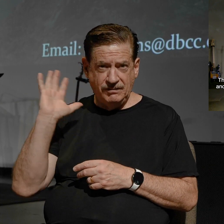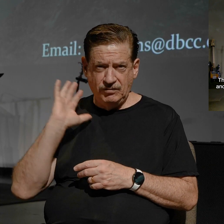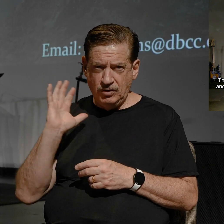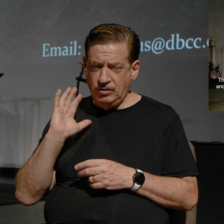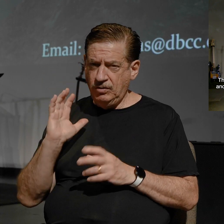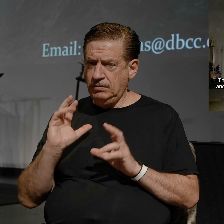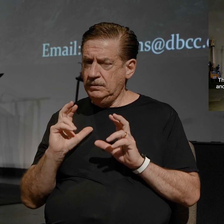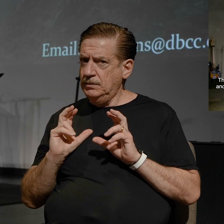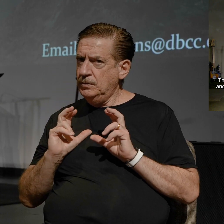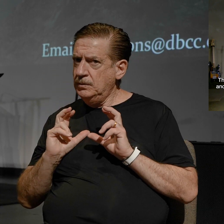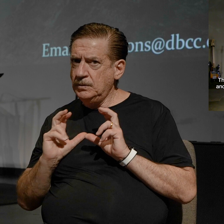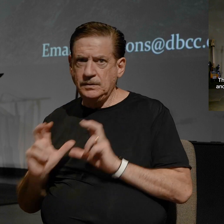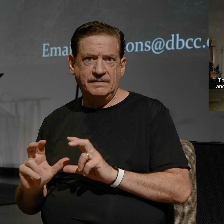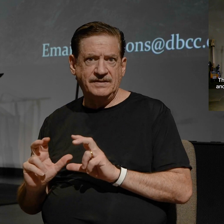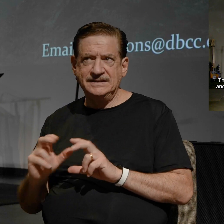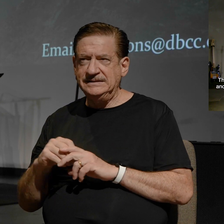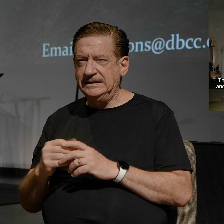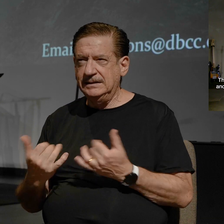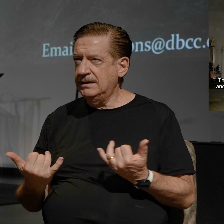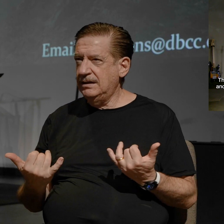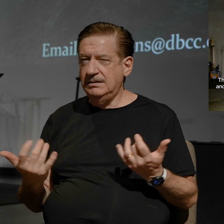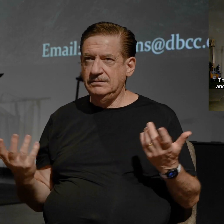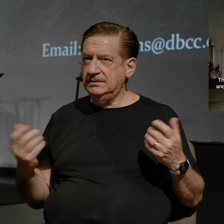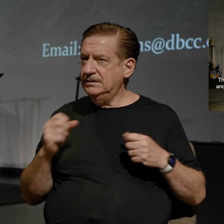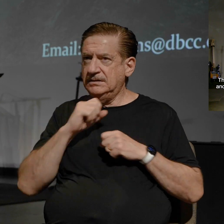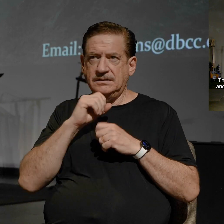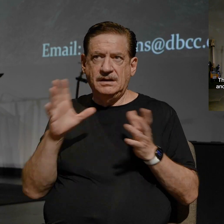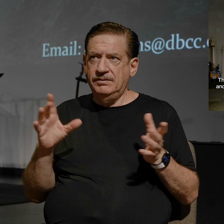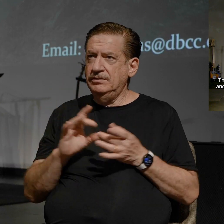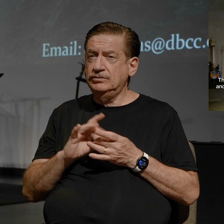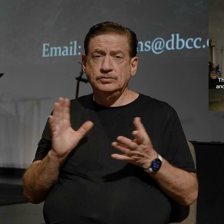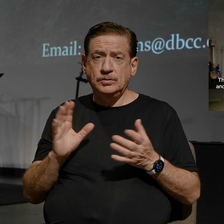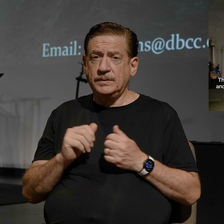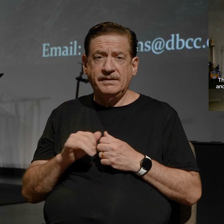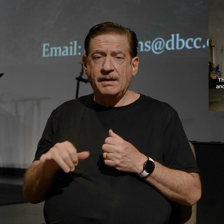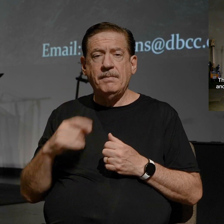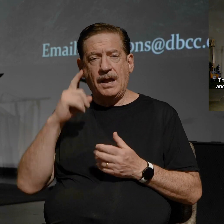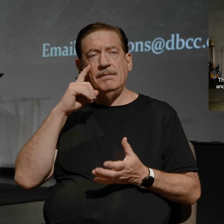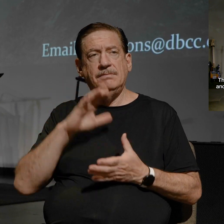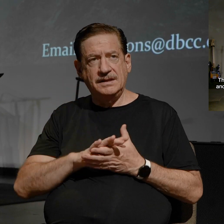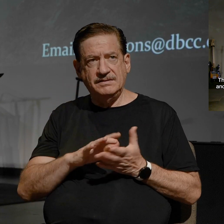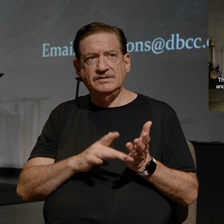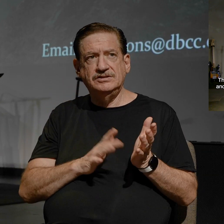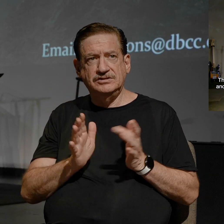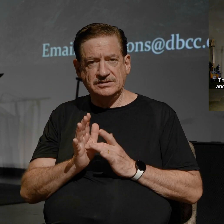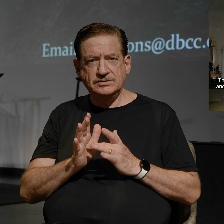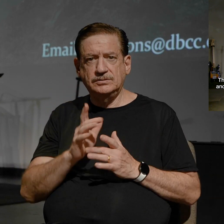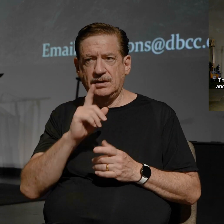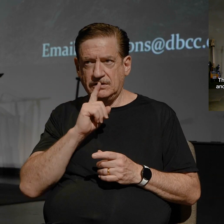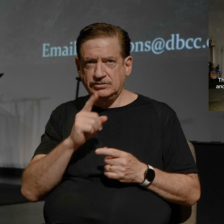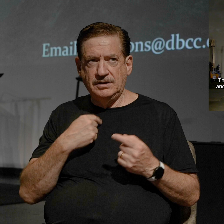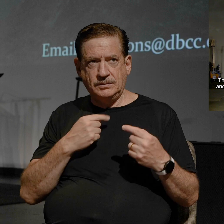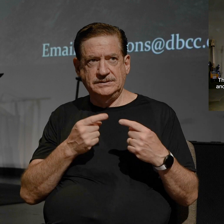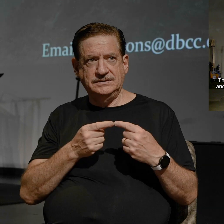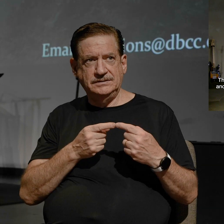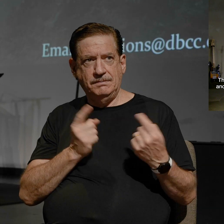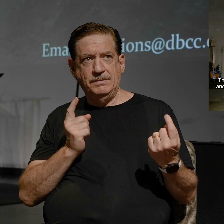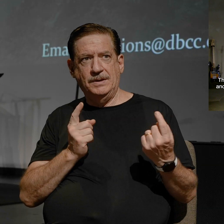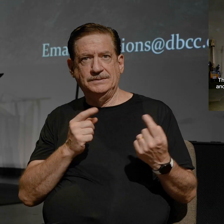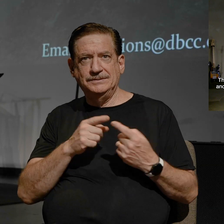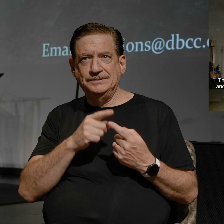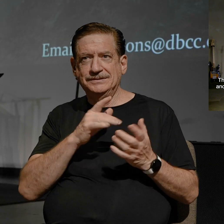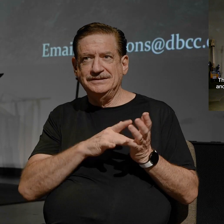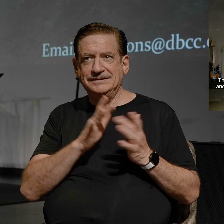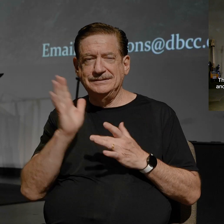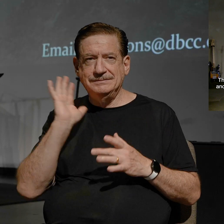in. Now what do I do with that, that I've believed in the Jesus that I was actually in opposition to? And